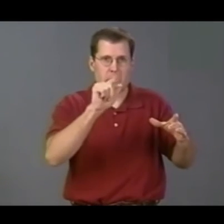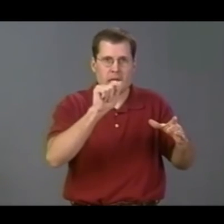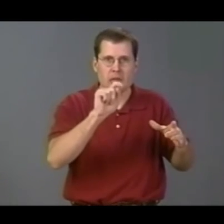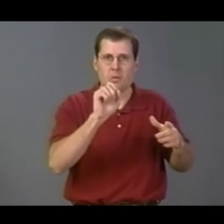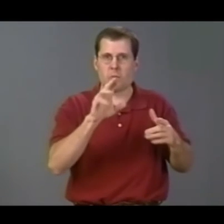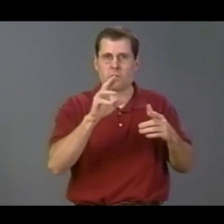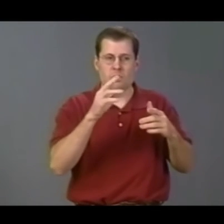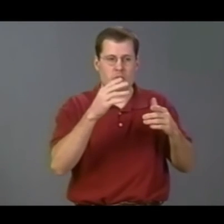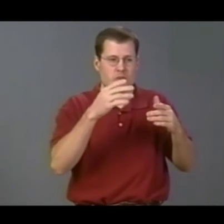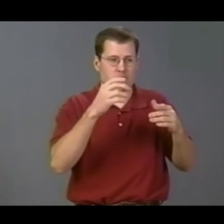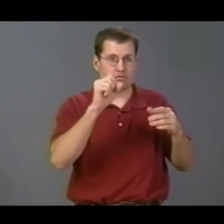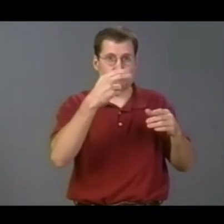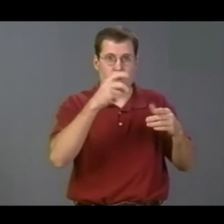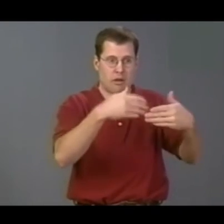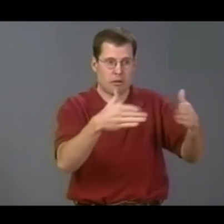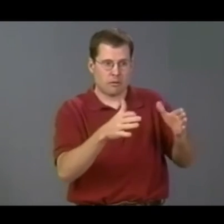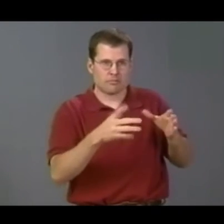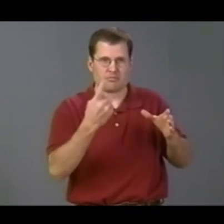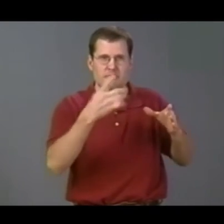And